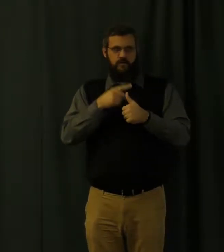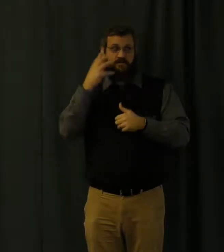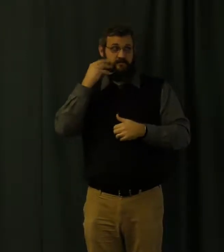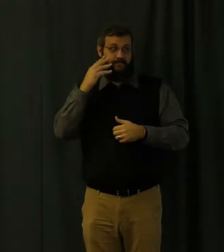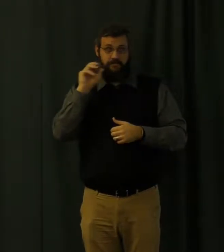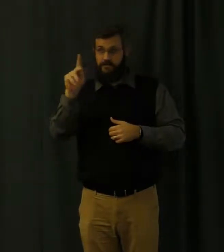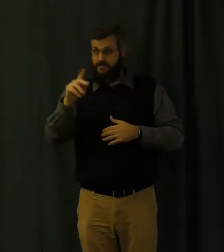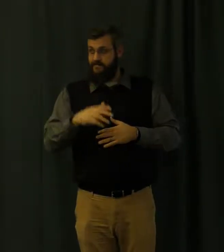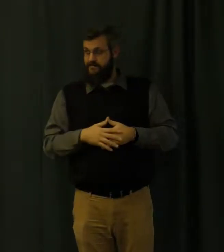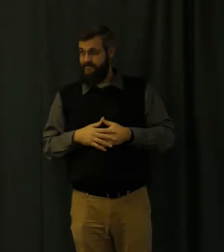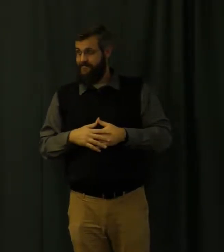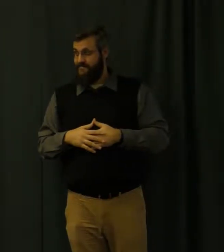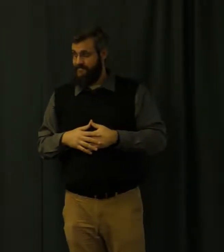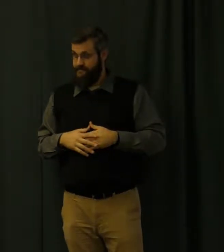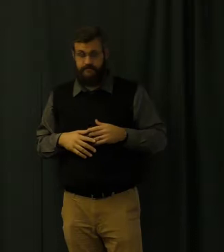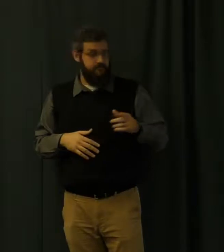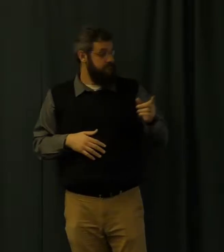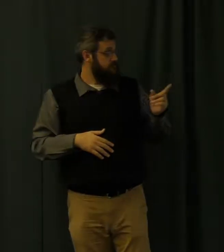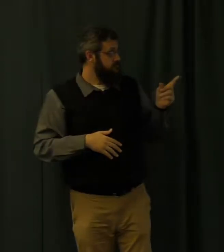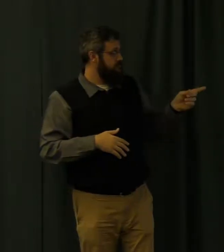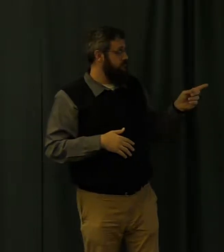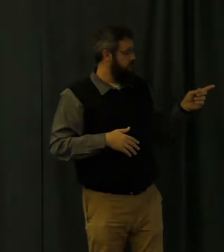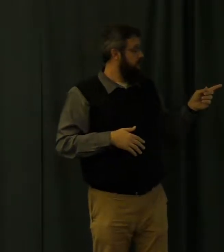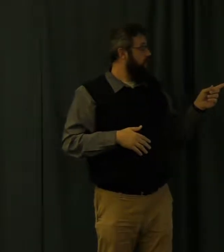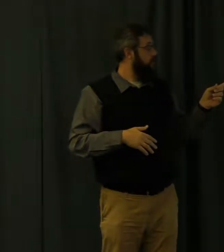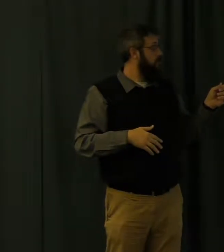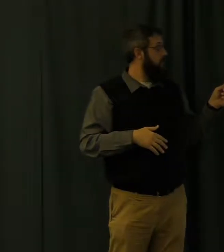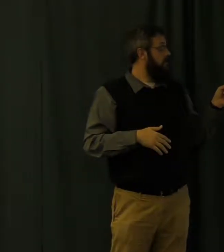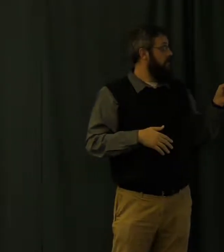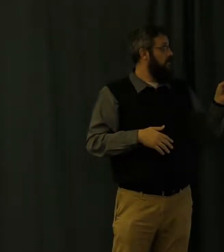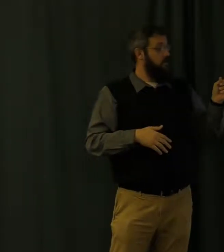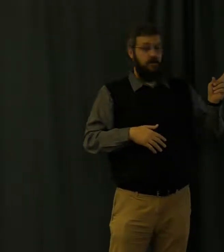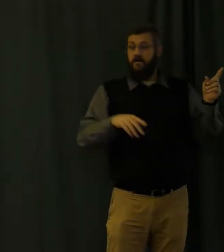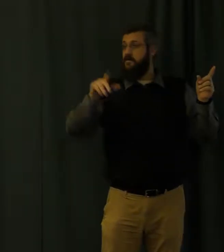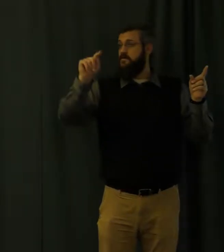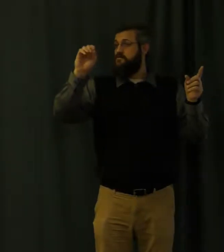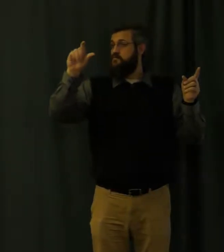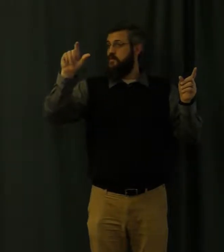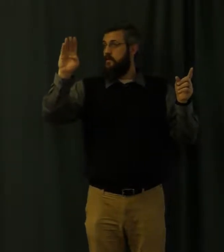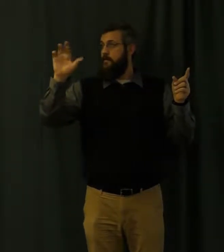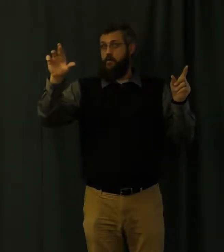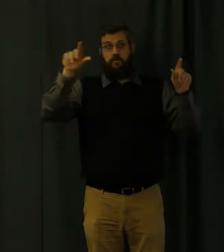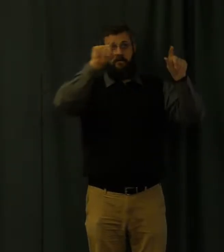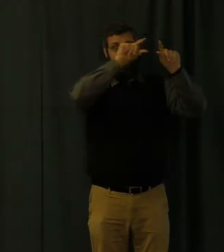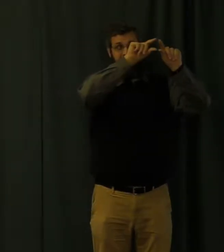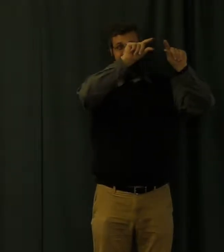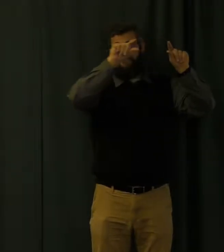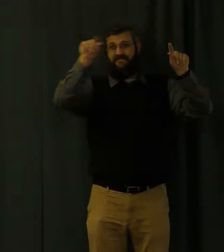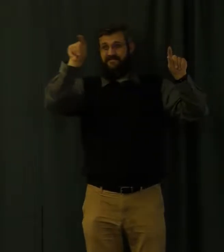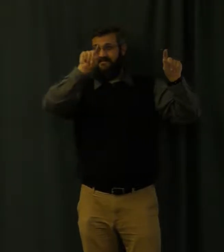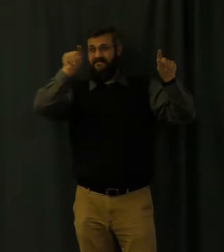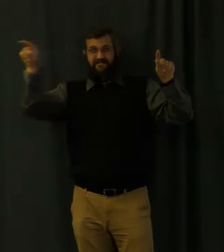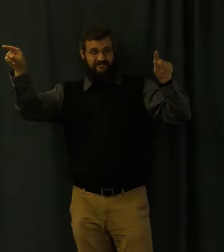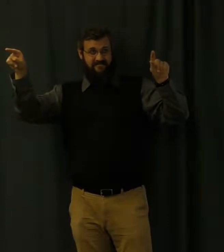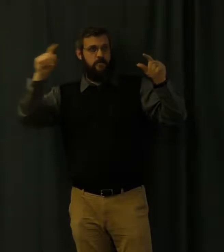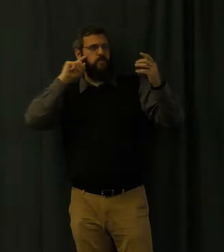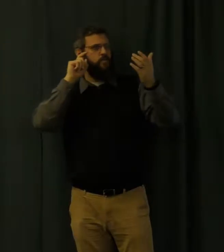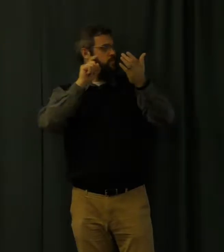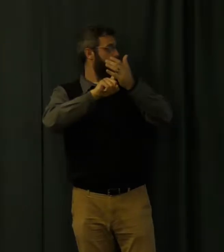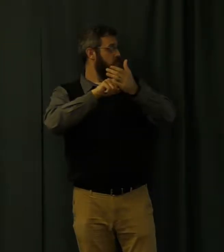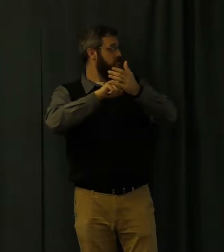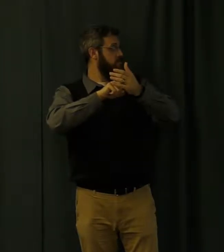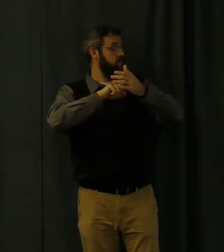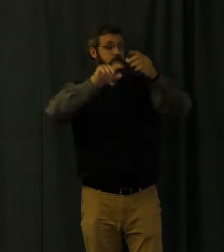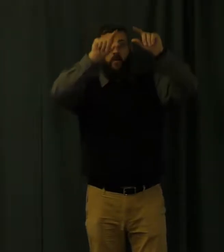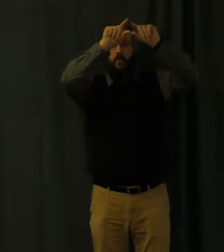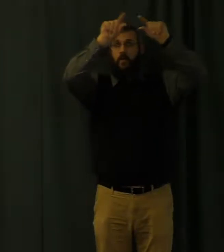so Chrome extensions. They live up here in the toolbar. If you notice, at the top of my Chrome,